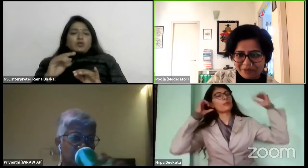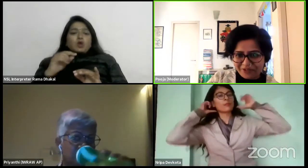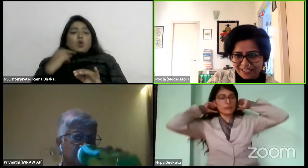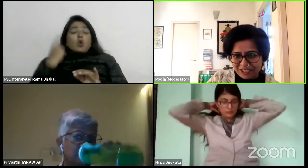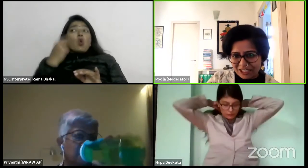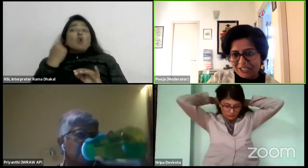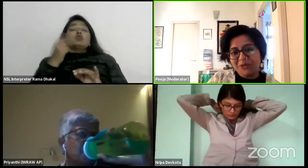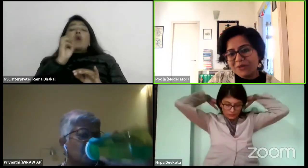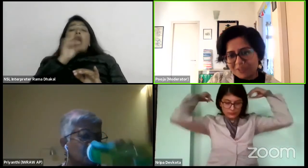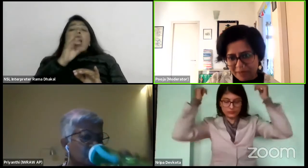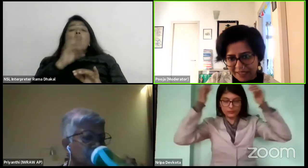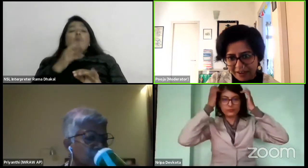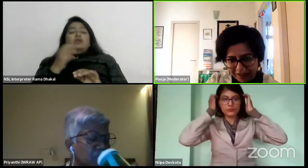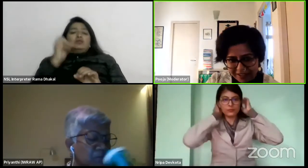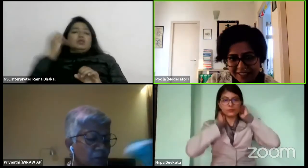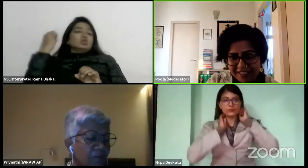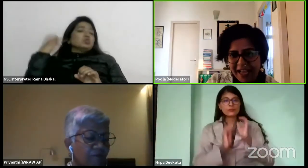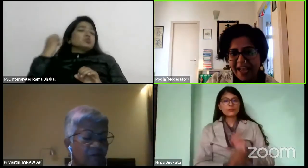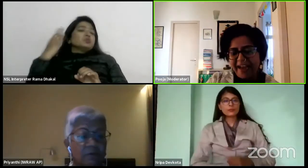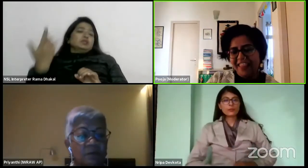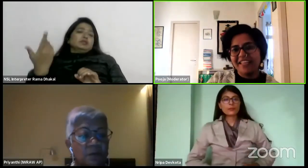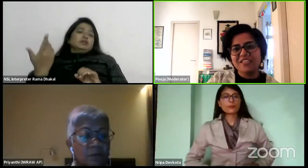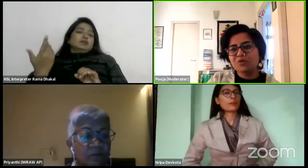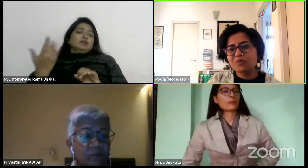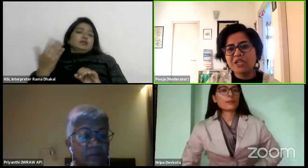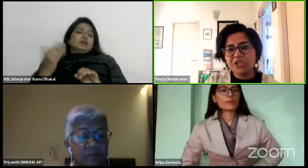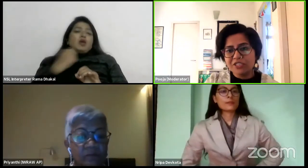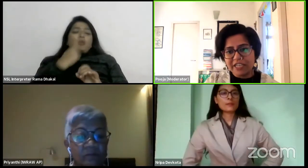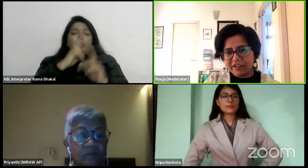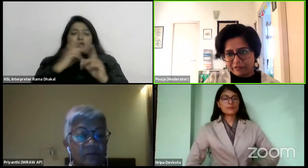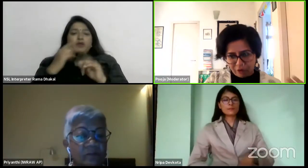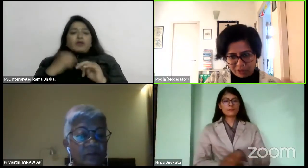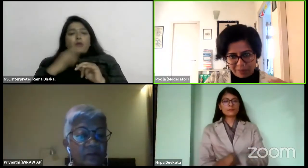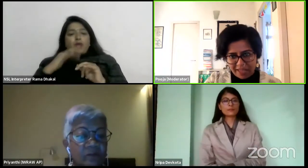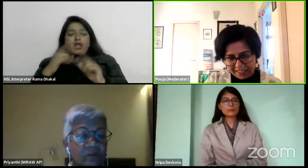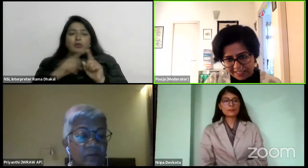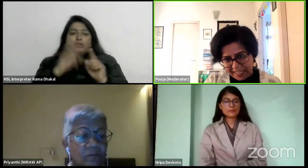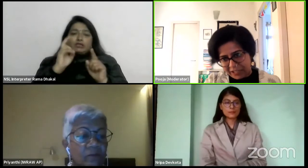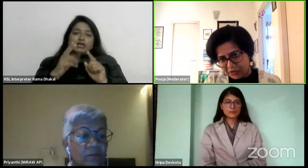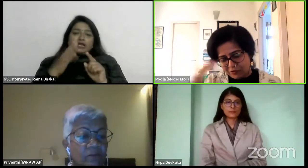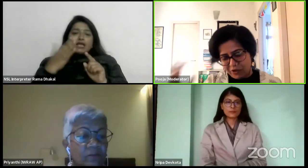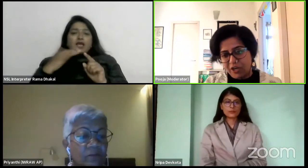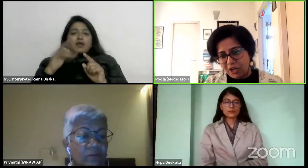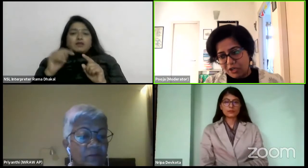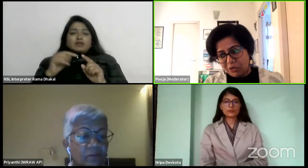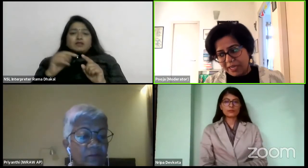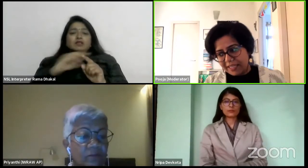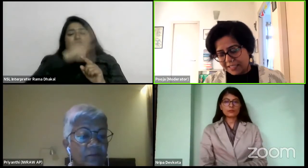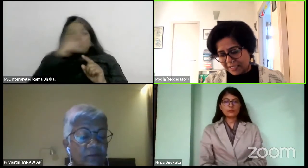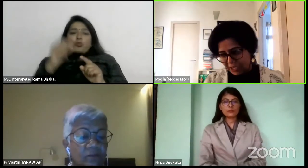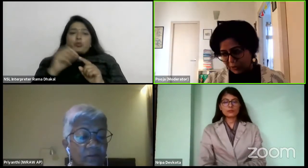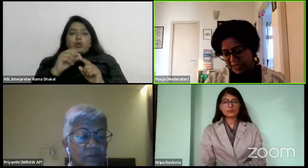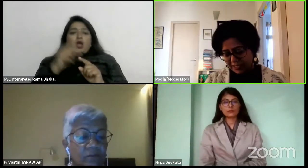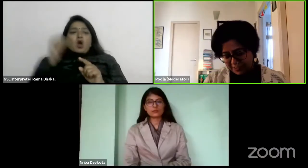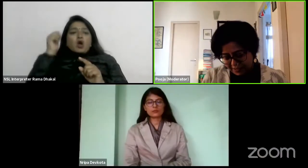are being privileged and who is being heard. And I think it would be good if all the panelists kind of